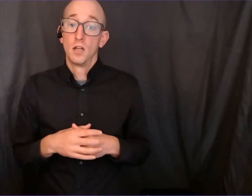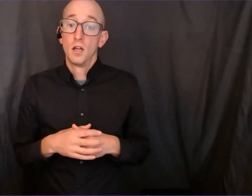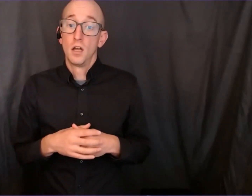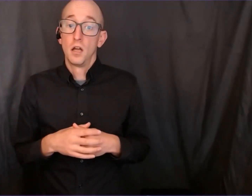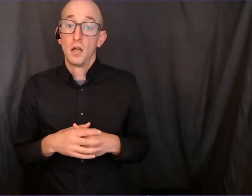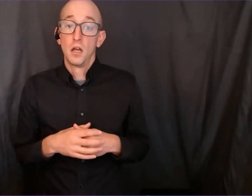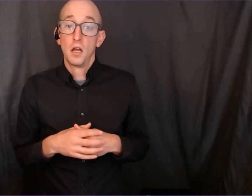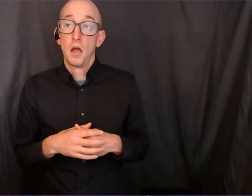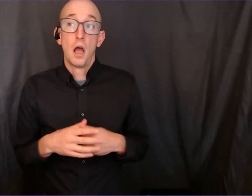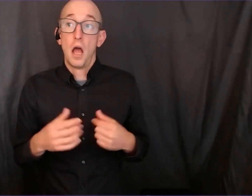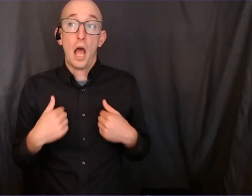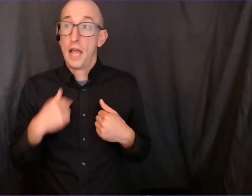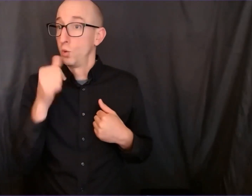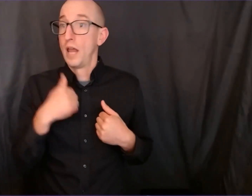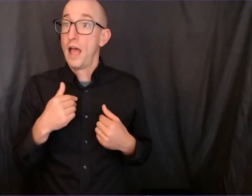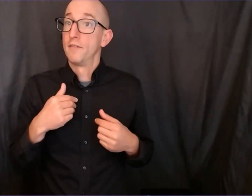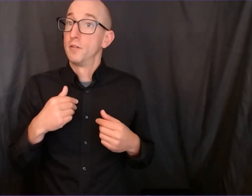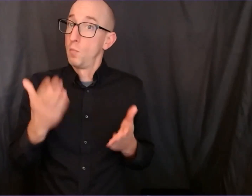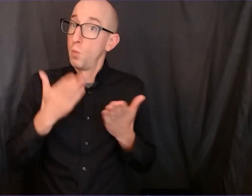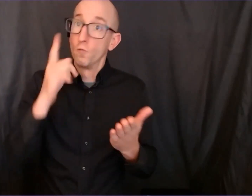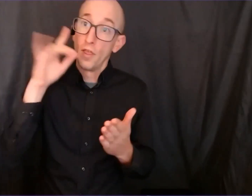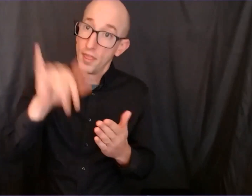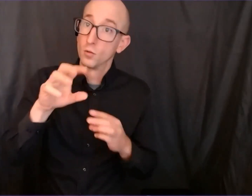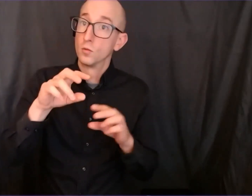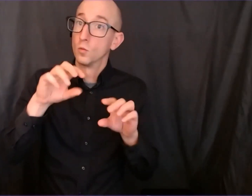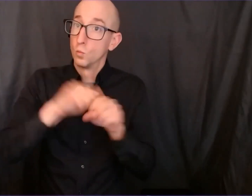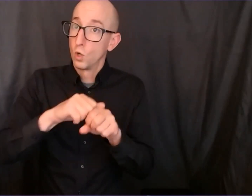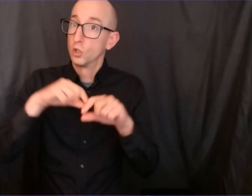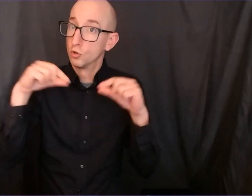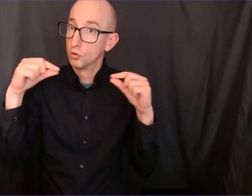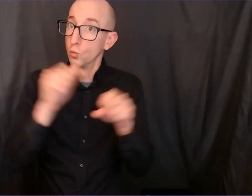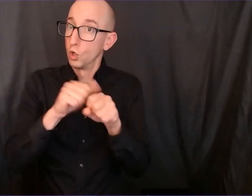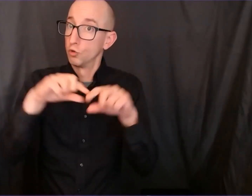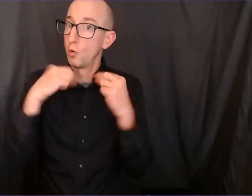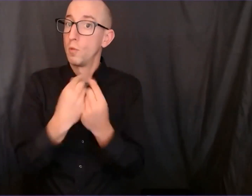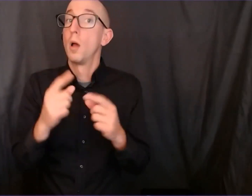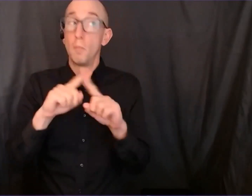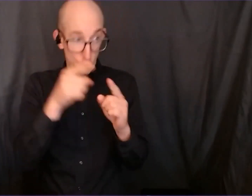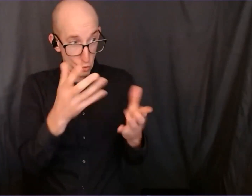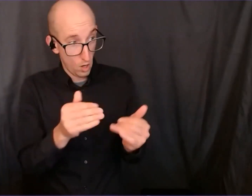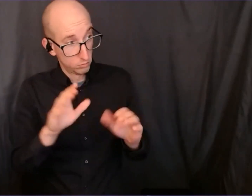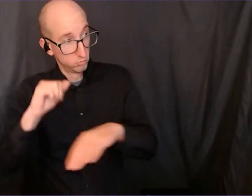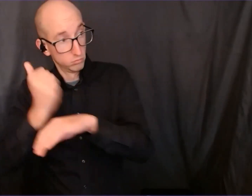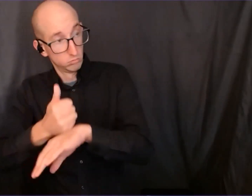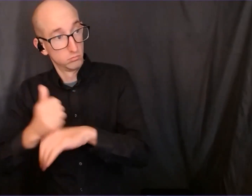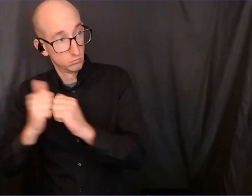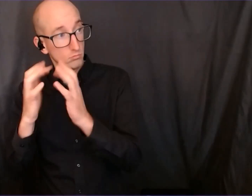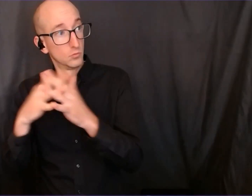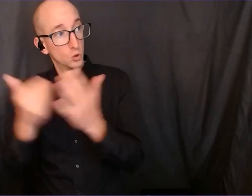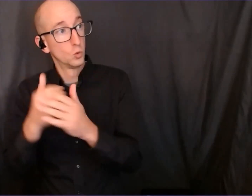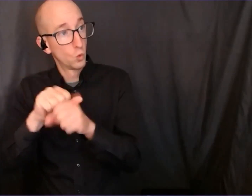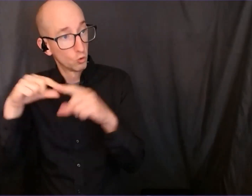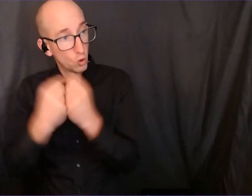work group that's focused on MIPA, I think that's definitely something we can consider.